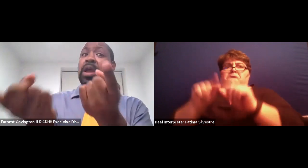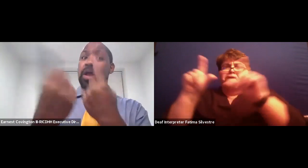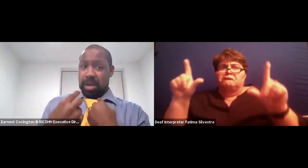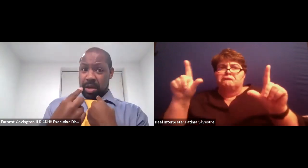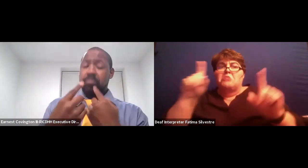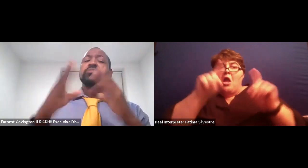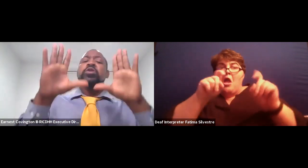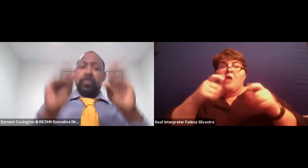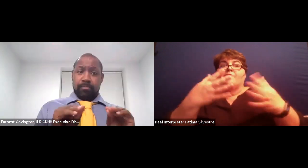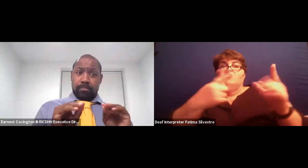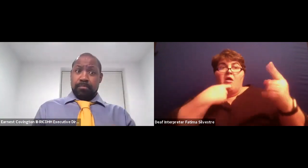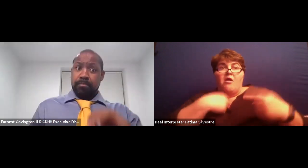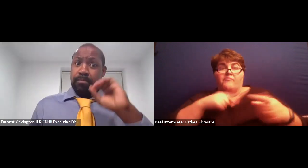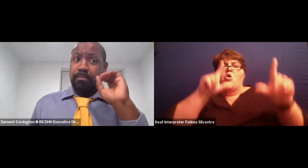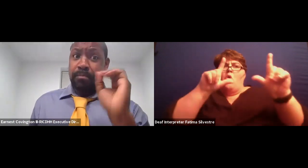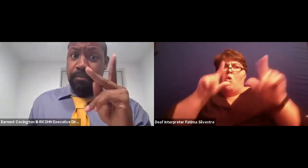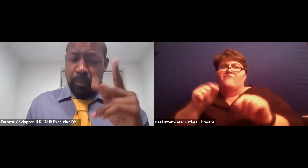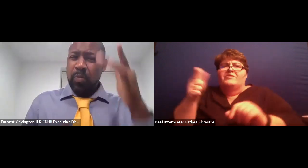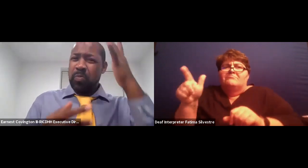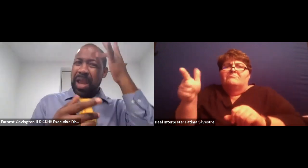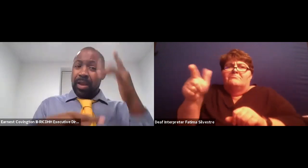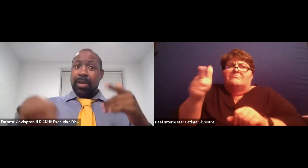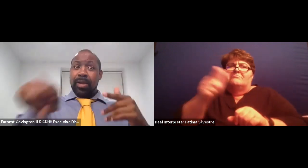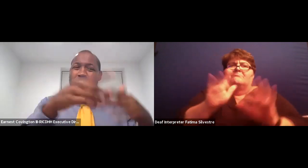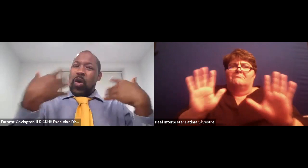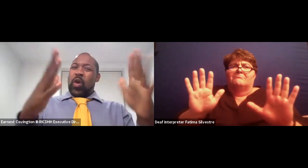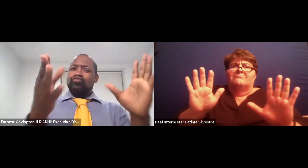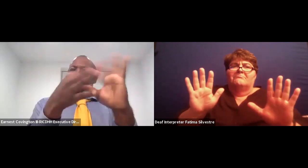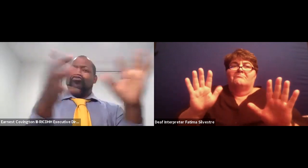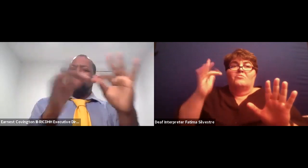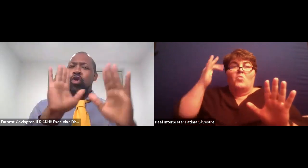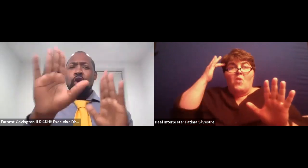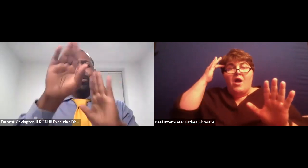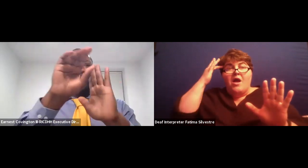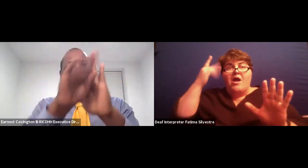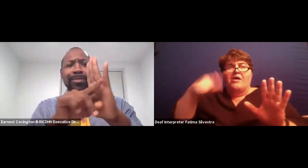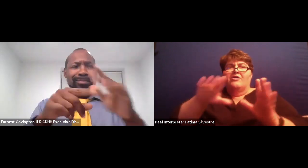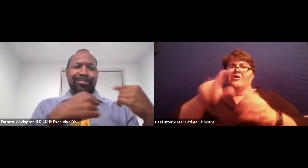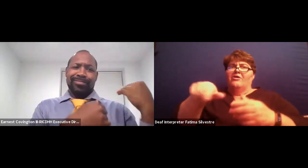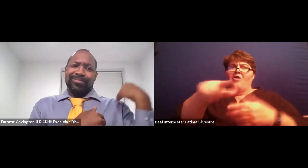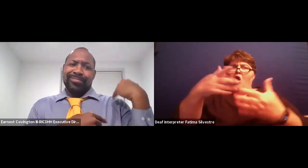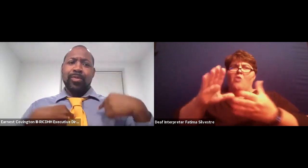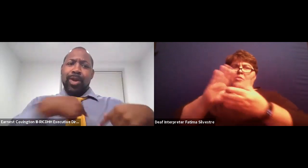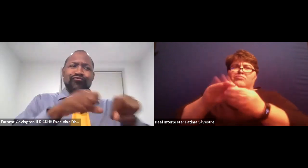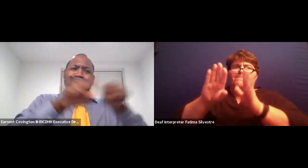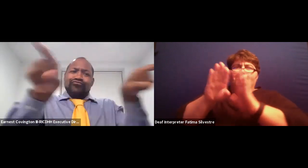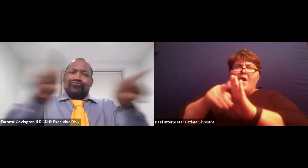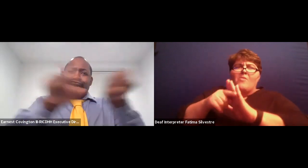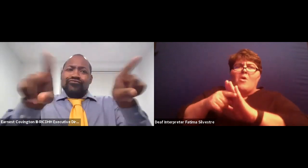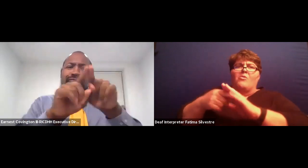the question can open their screen and answer it. And then just be sure each of you close your screen afterward.